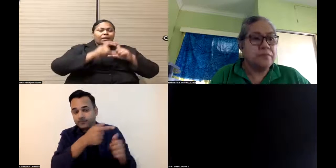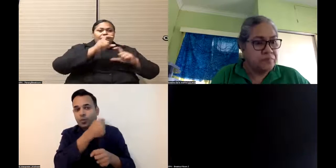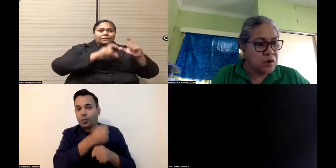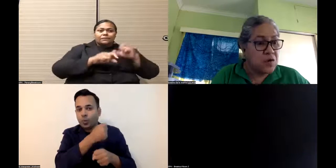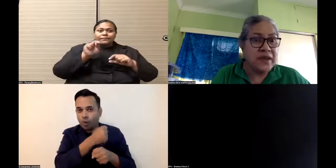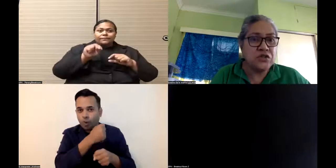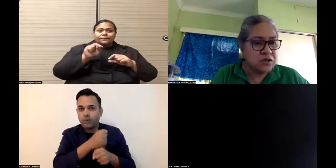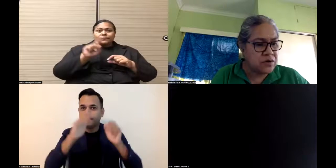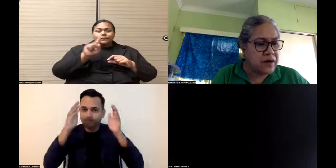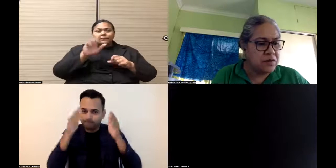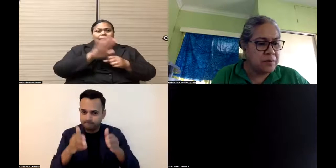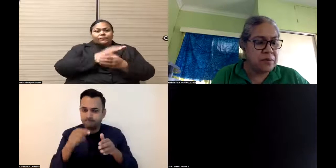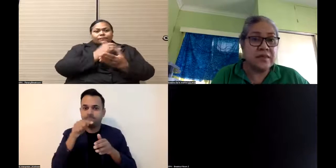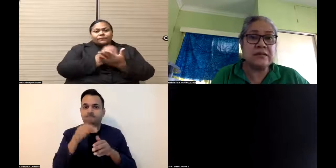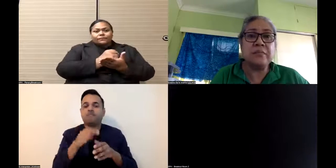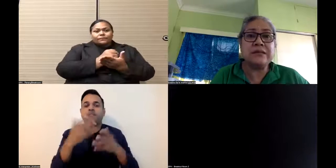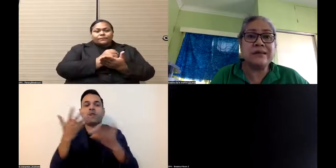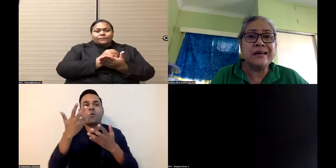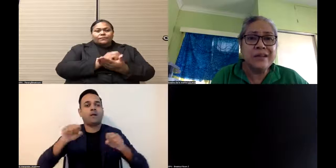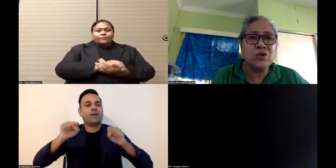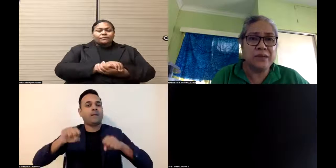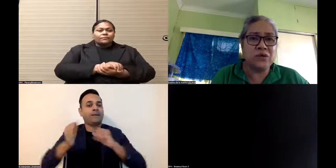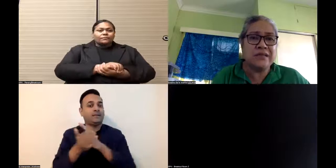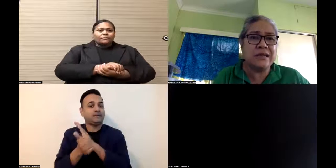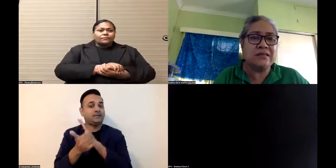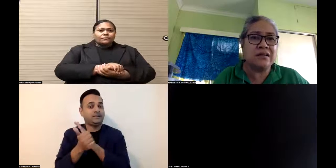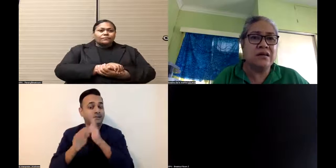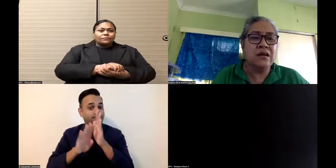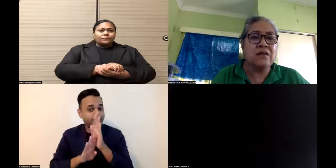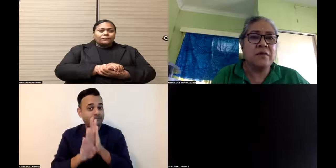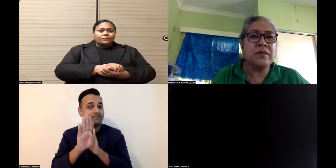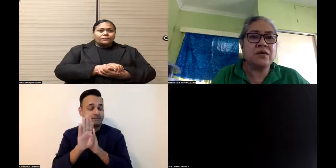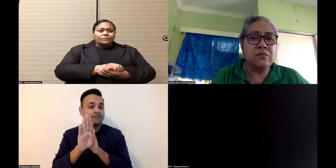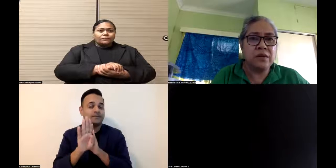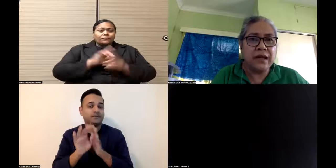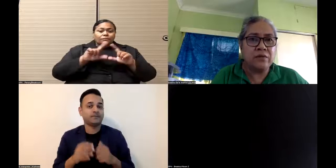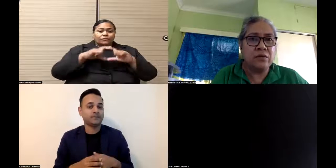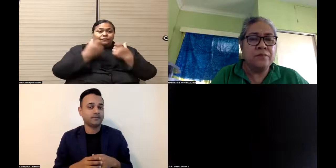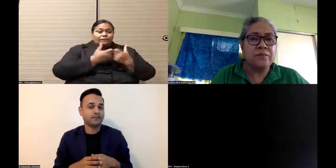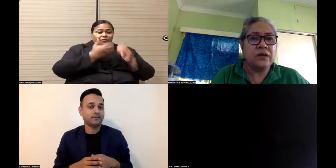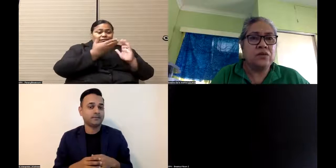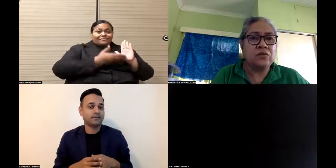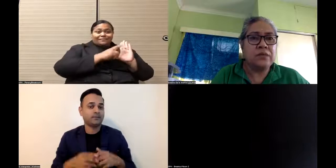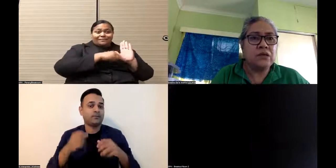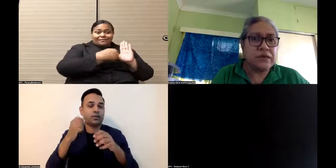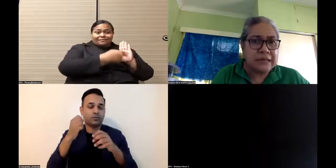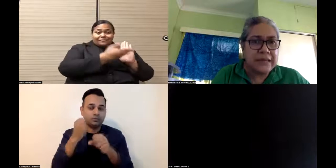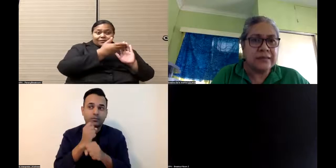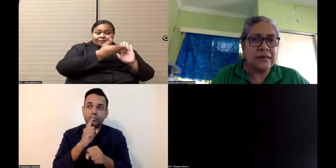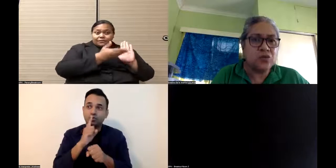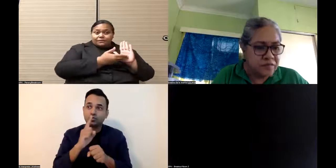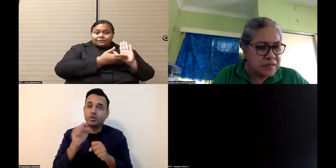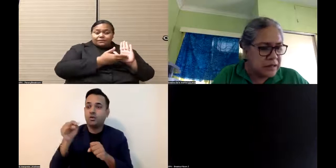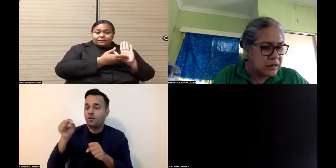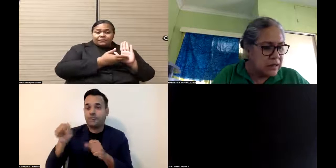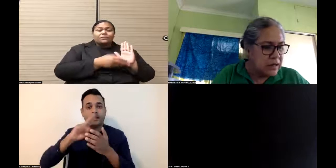the conventions of the right of people with disability need to be translated from the global level to be